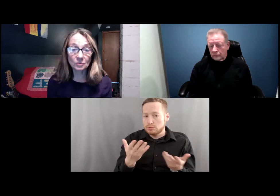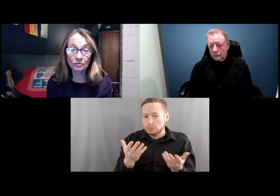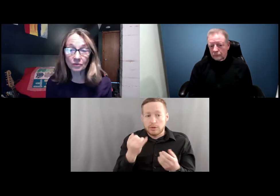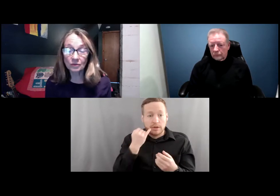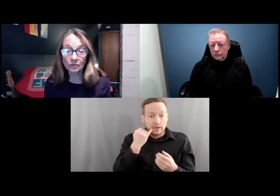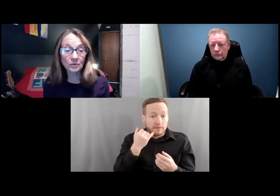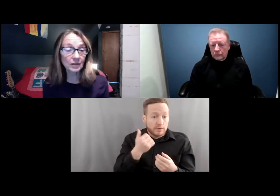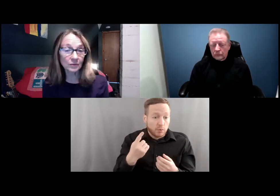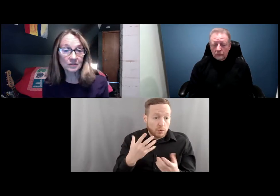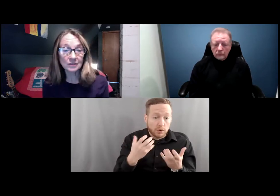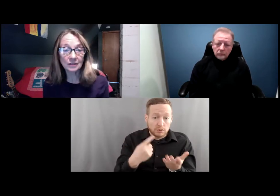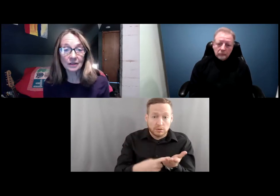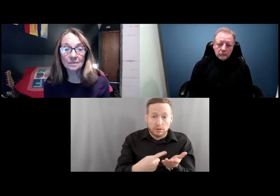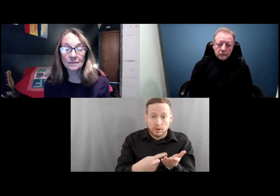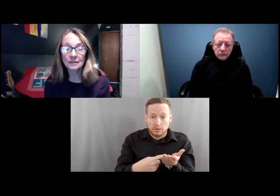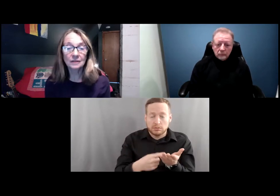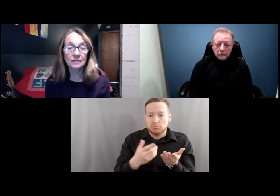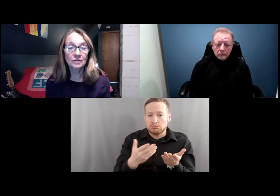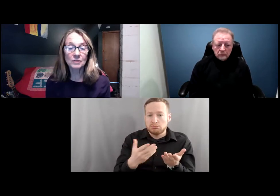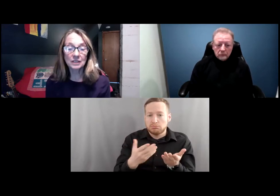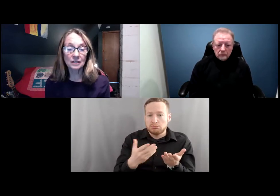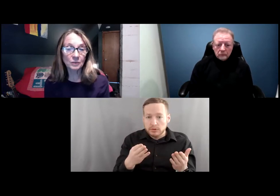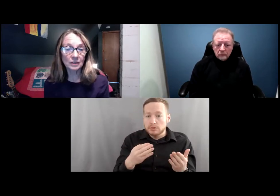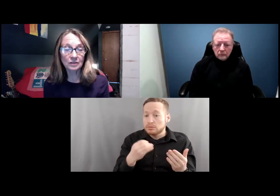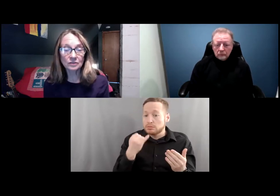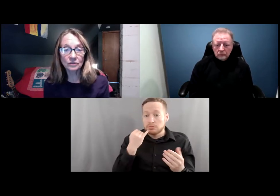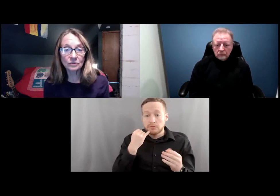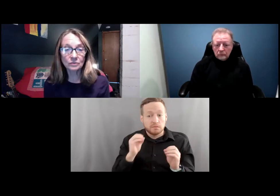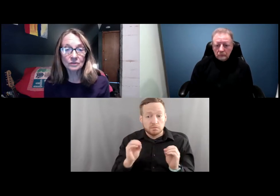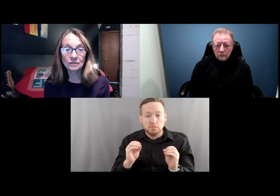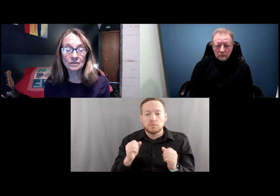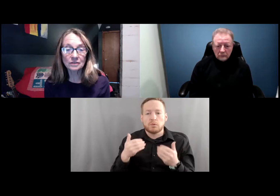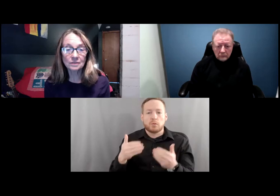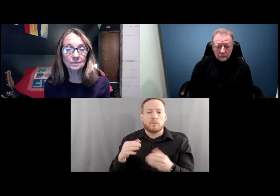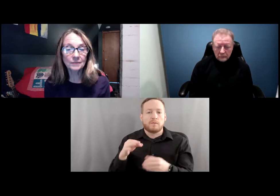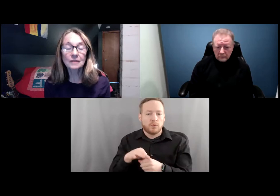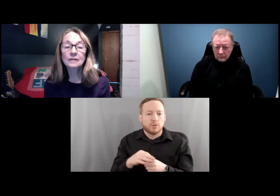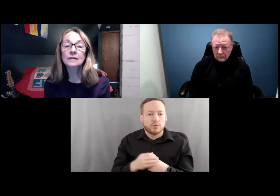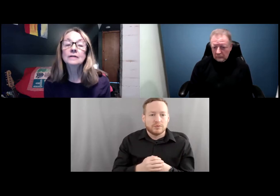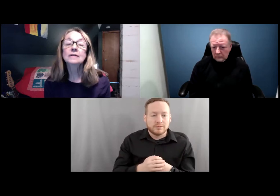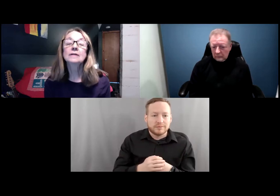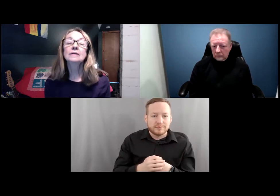discussion before the vote, now is the time. If anyone cares to discuss it.